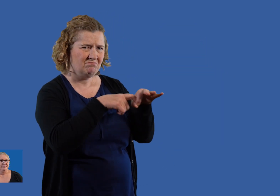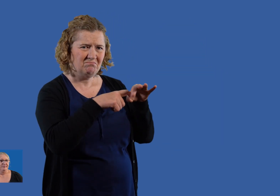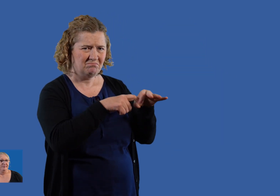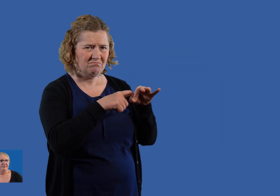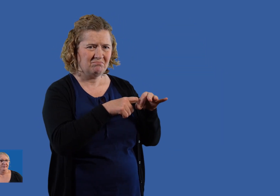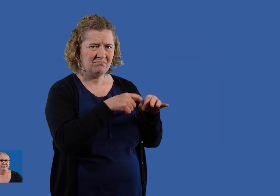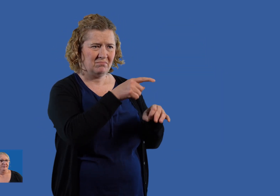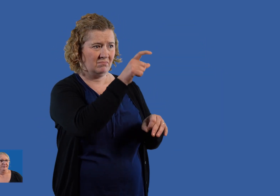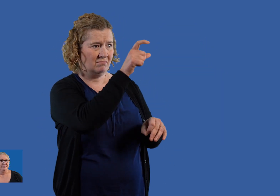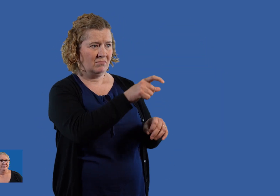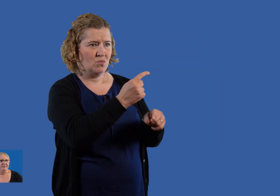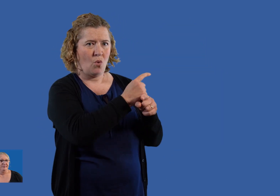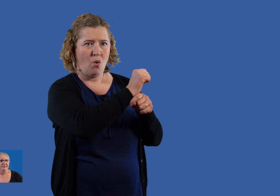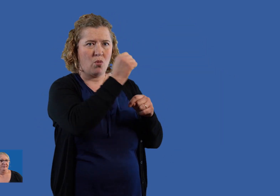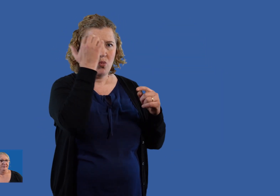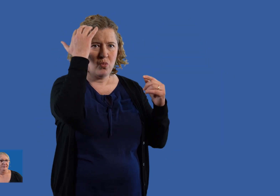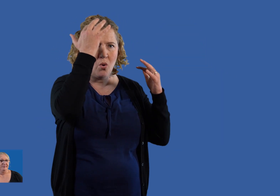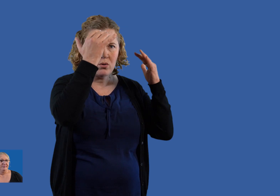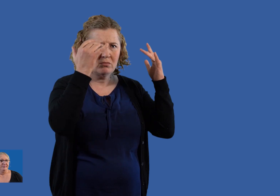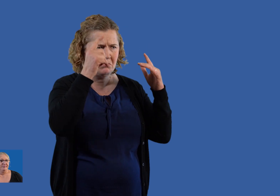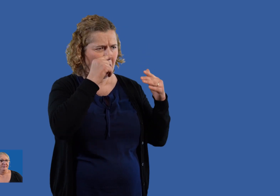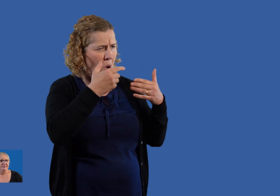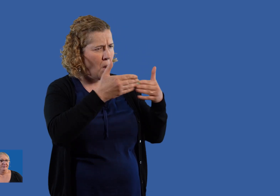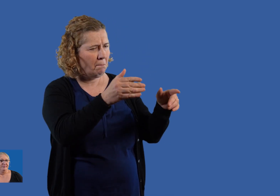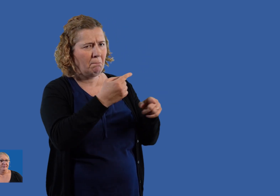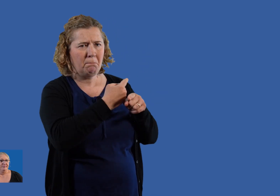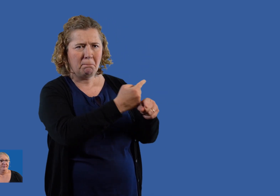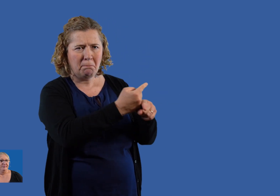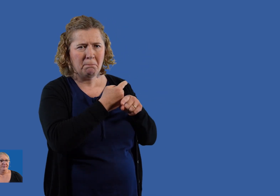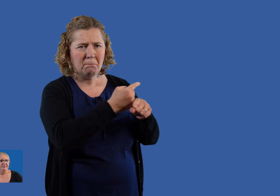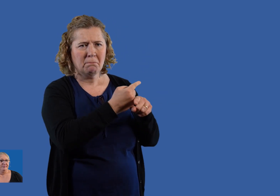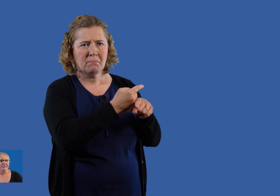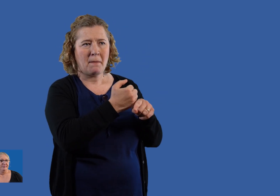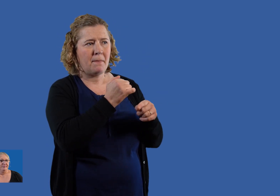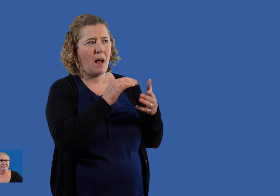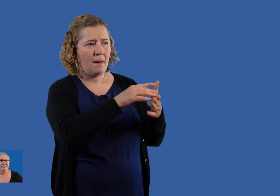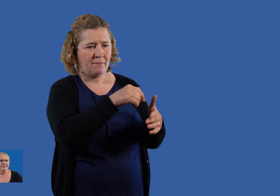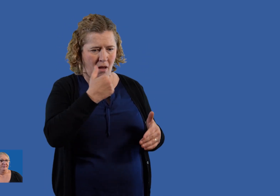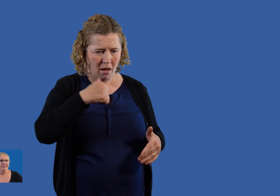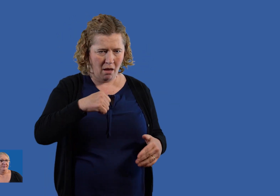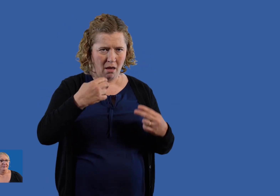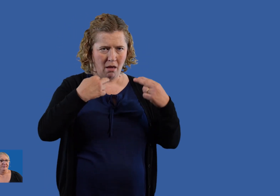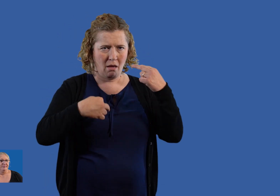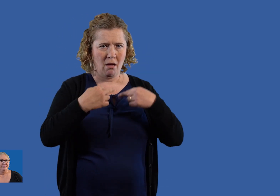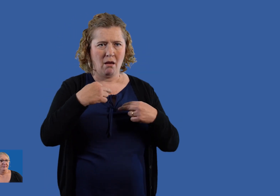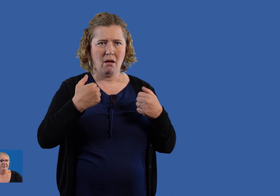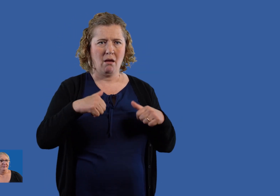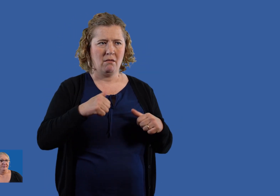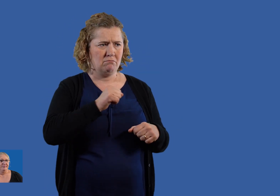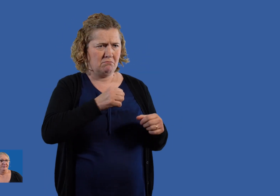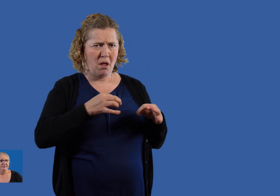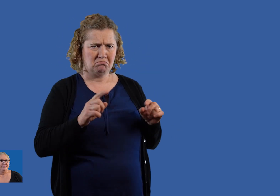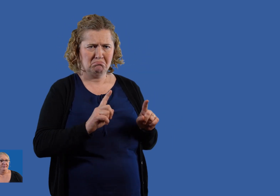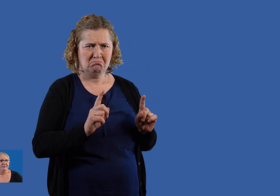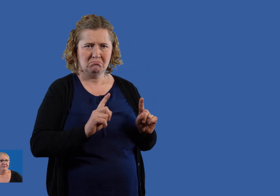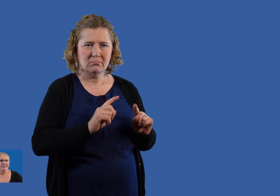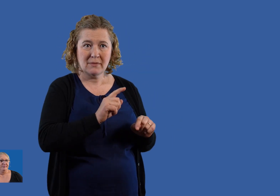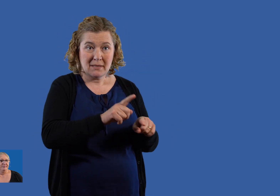because if the person talks about their thoughts, it then brings this into the open and it may help them realise their intentions, and at the